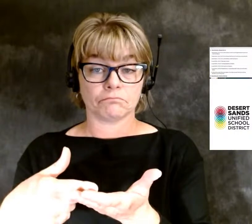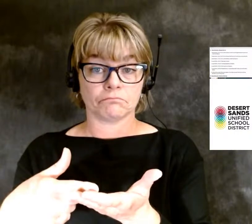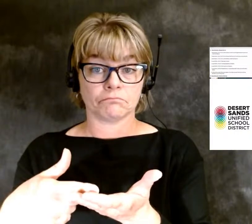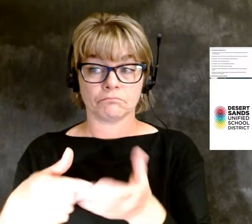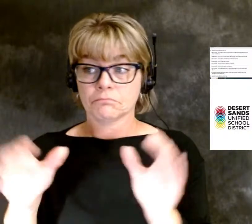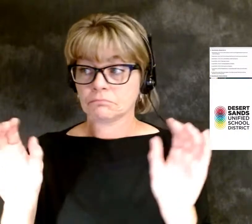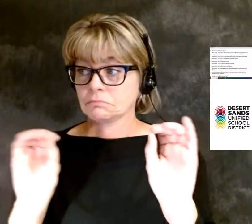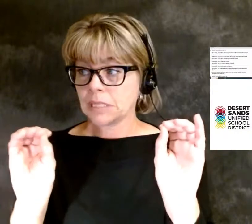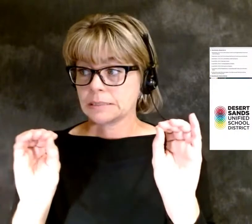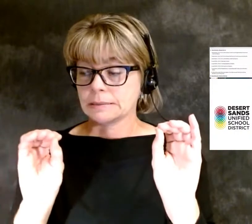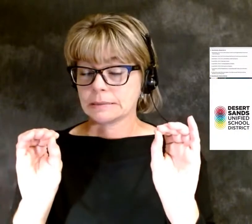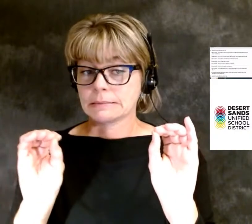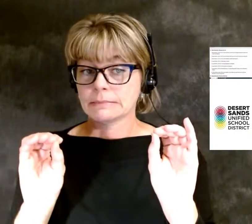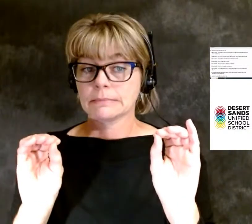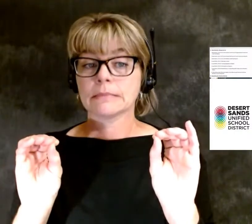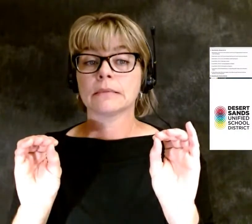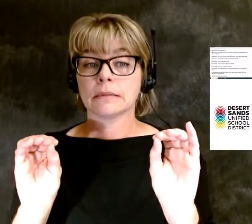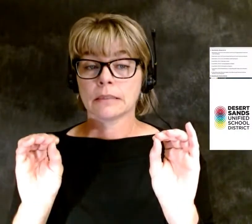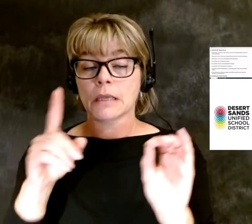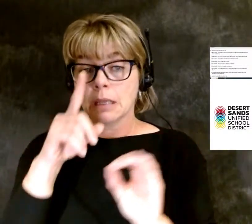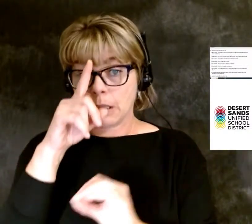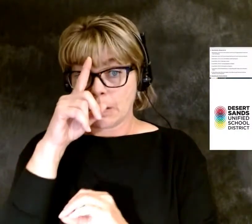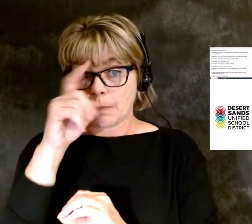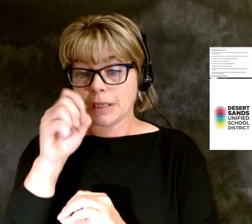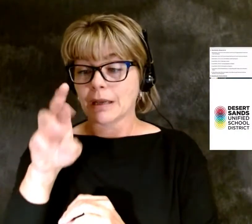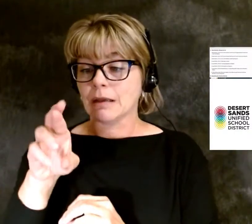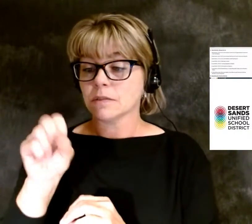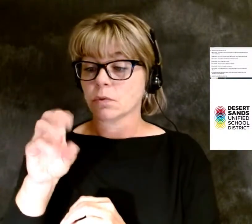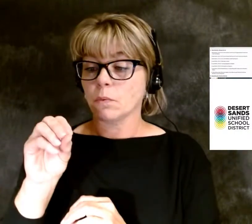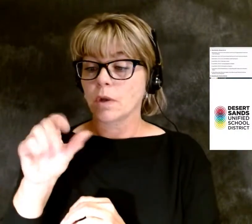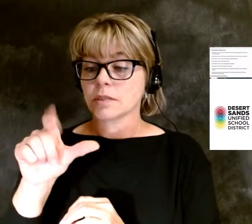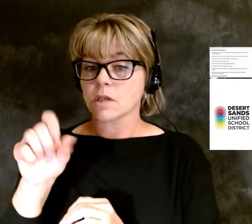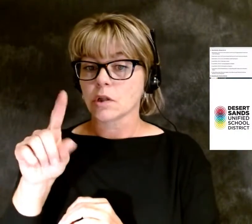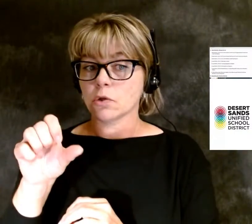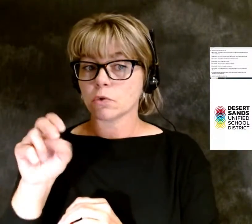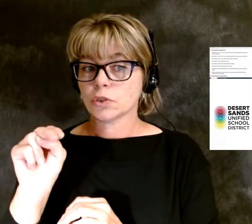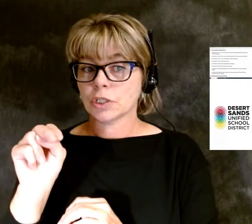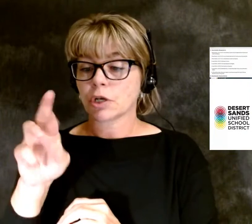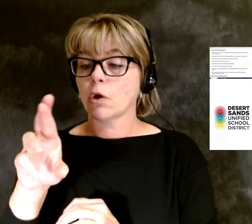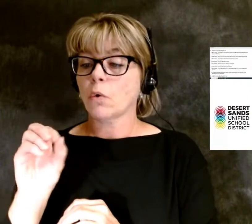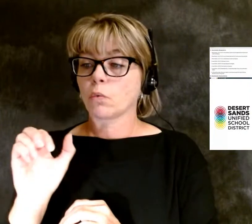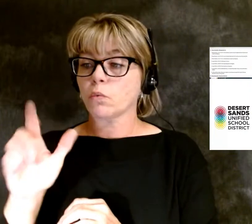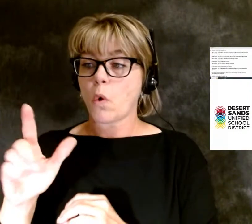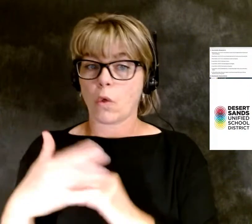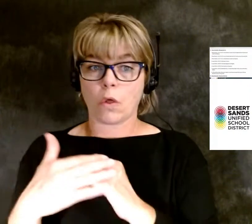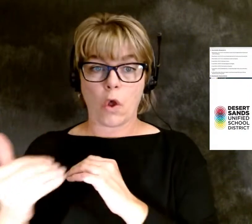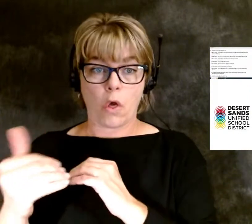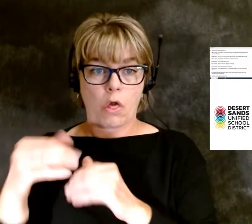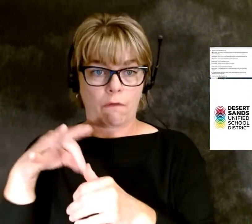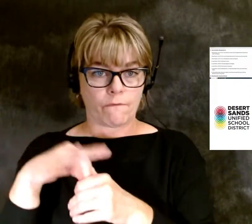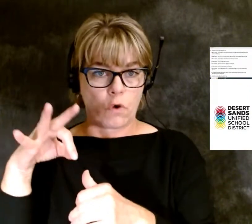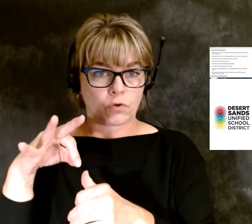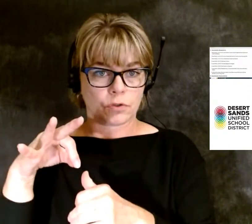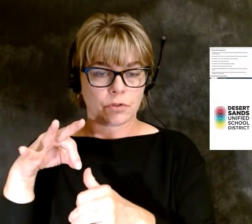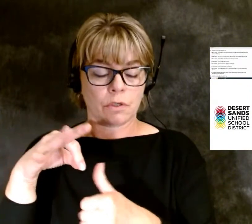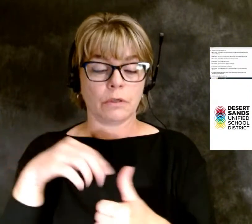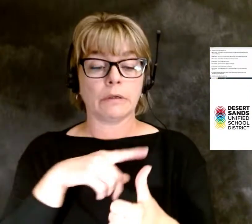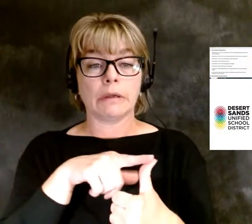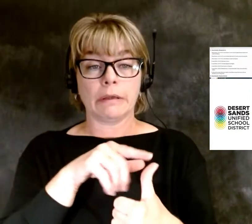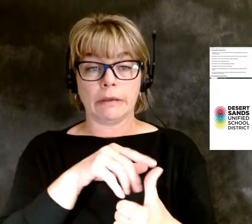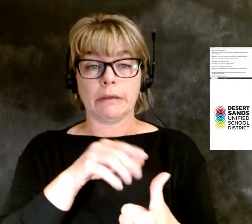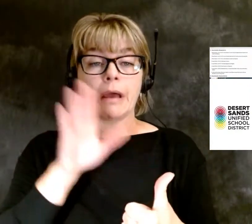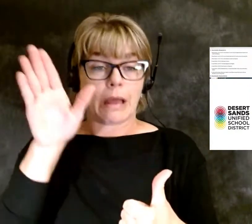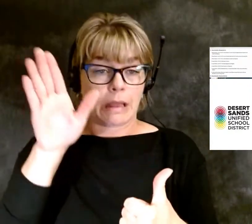Hearing none. Since this is a resolution, it will be a roll call vote. Mr. Duran. Aye. Dr. Watson.